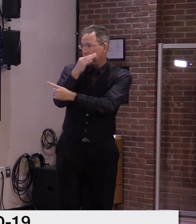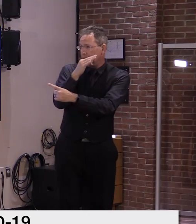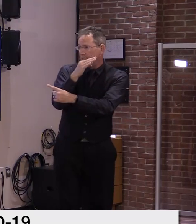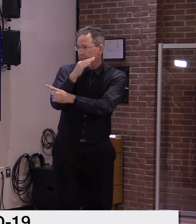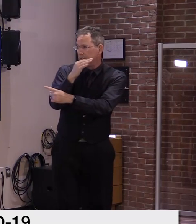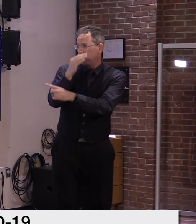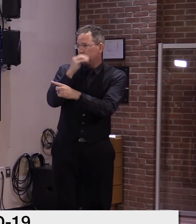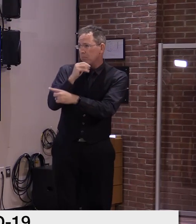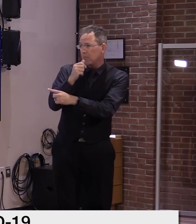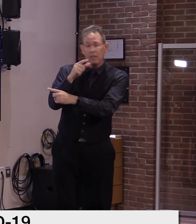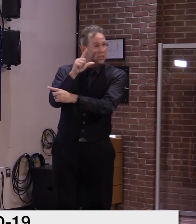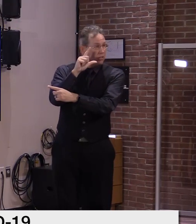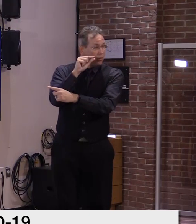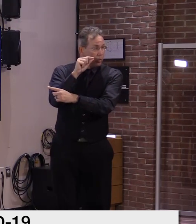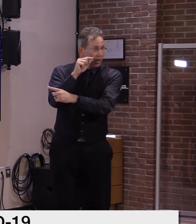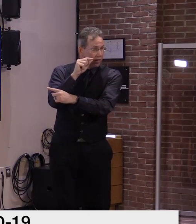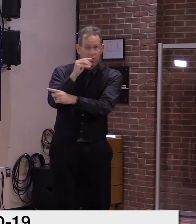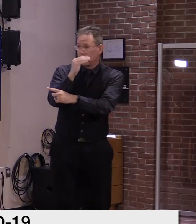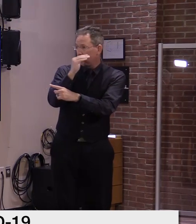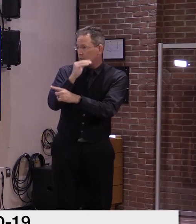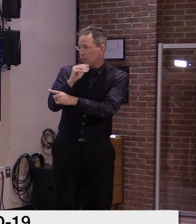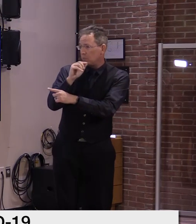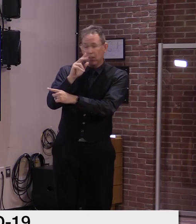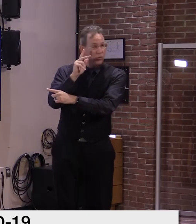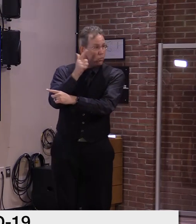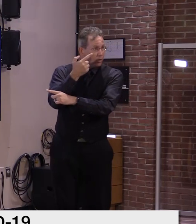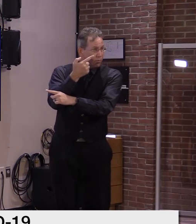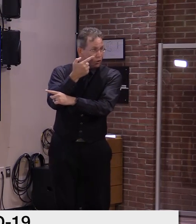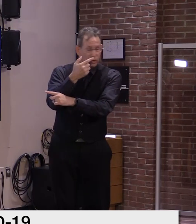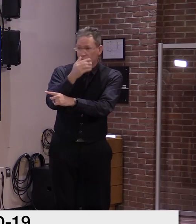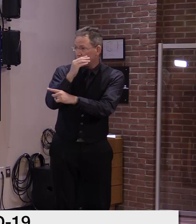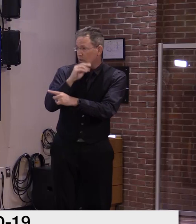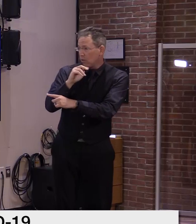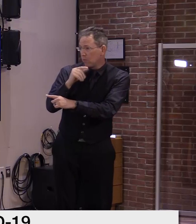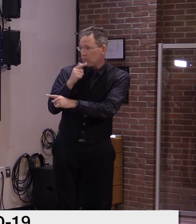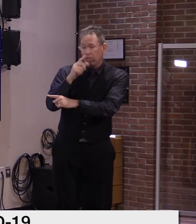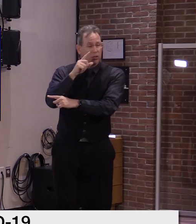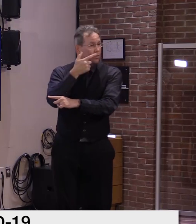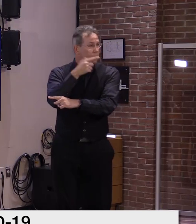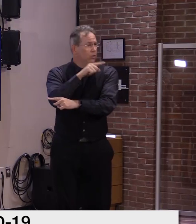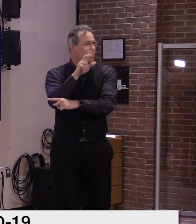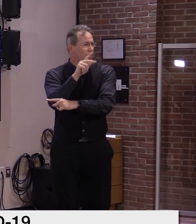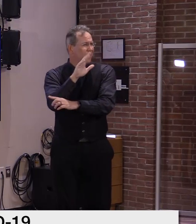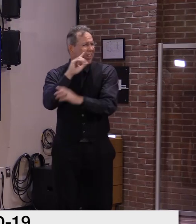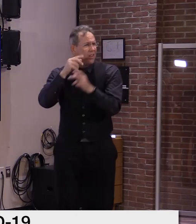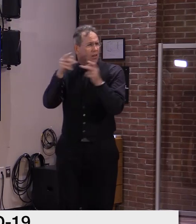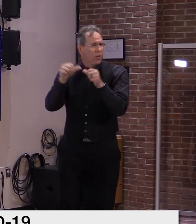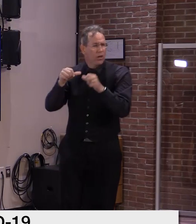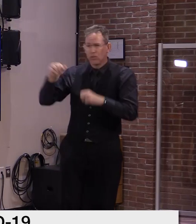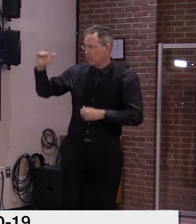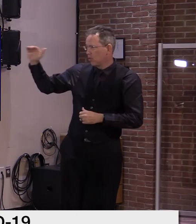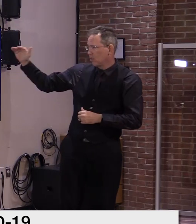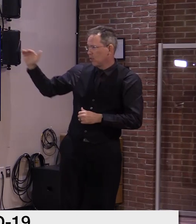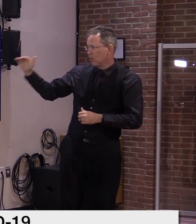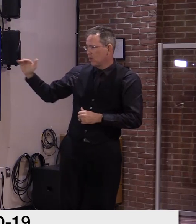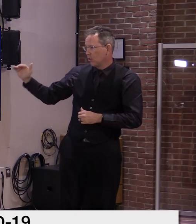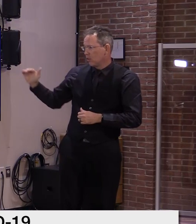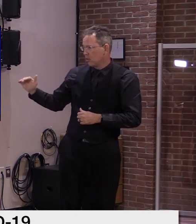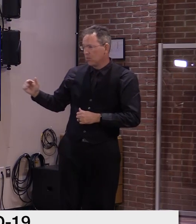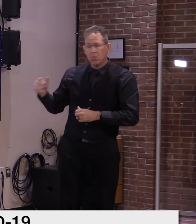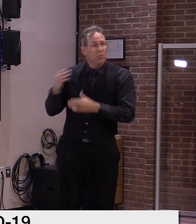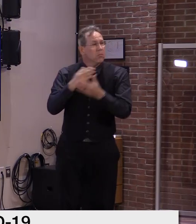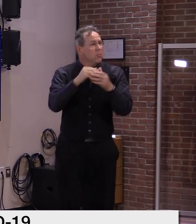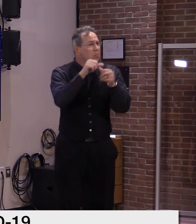Valley Ambulance in Wilmington, and May 20th at the Searsburg Town Office. On